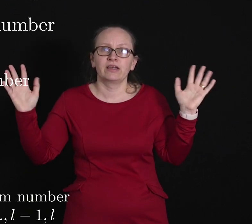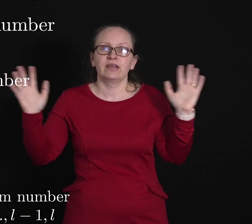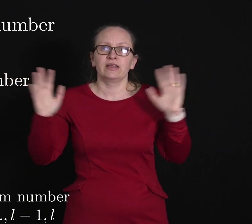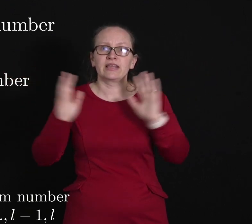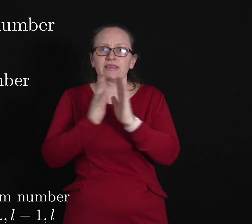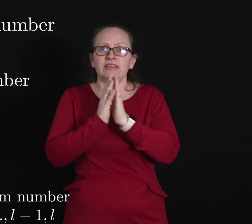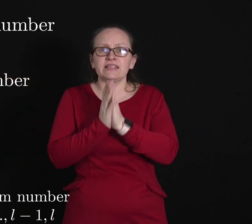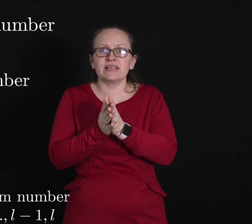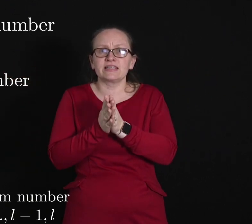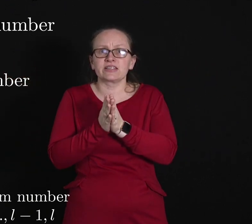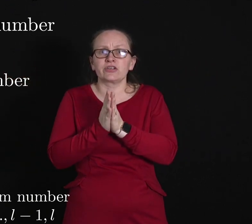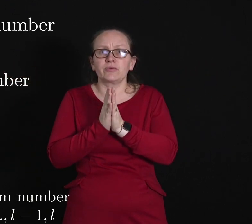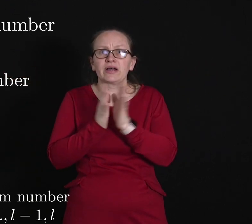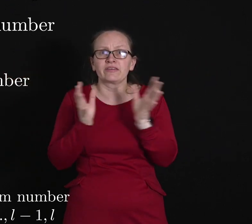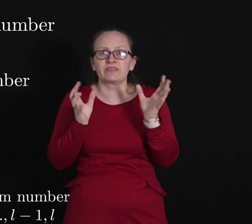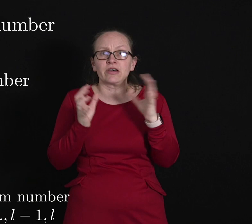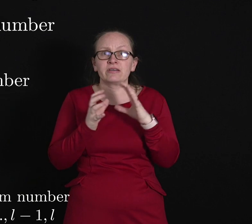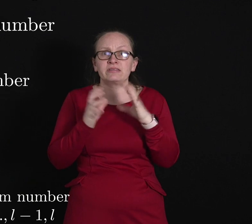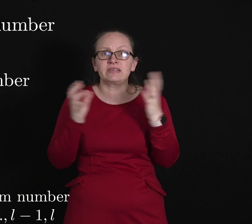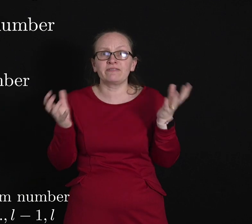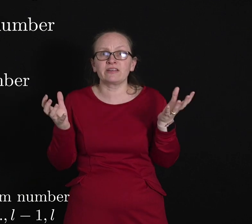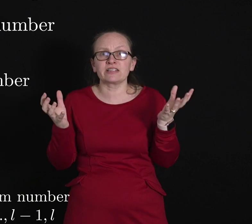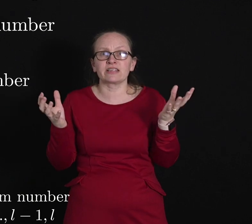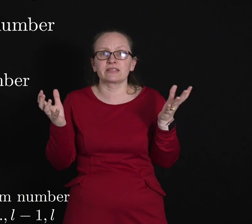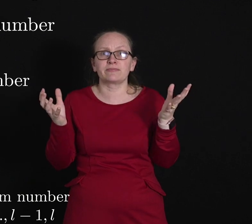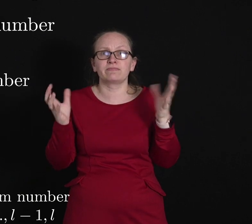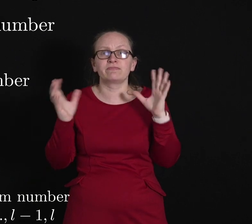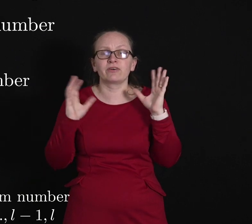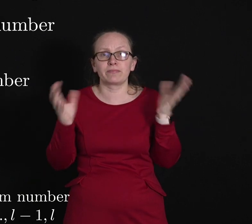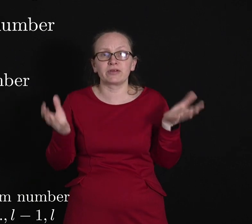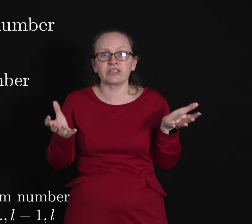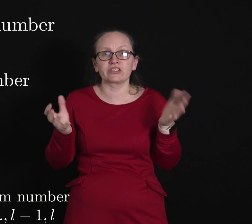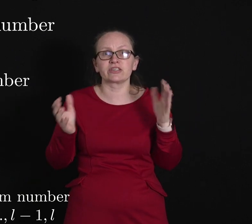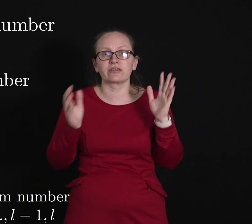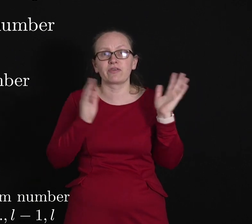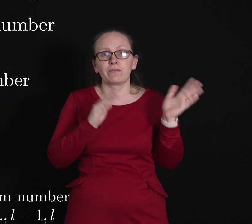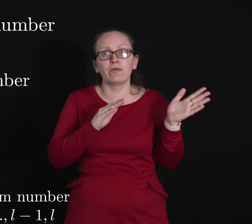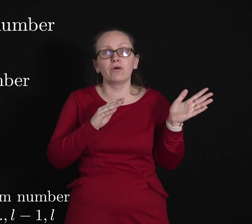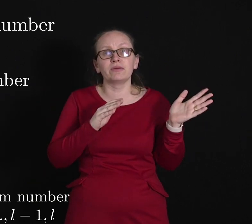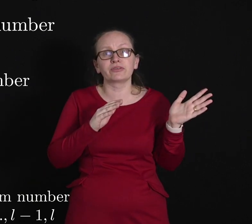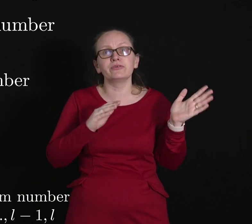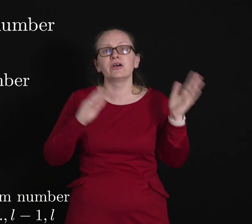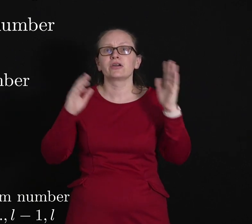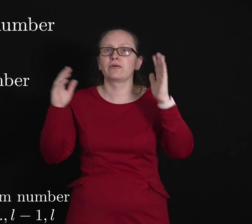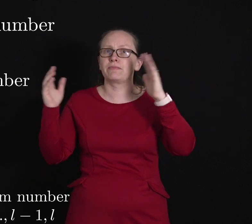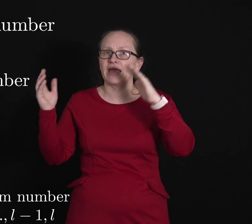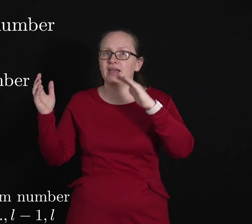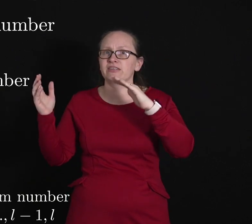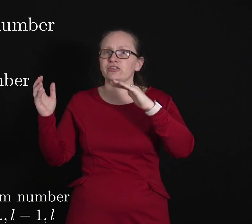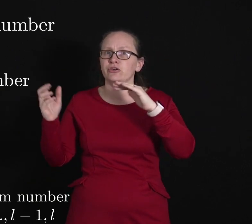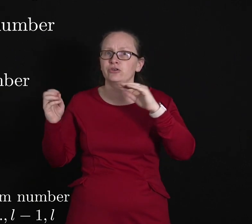Now this leads us to one of the differences for the predictions of the Bohr model compared to